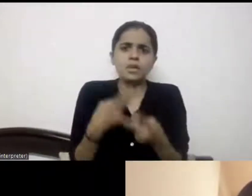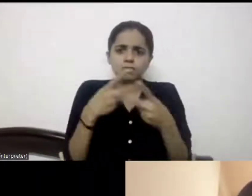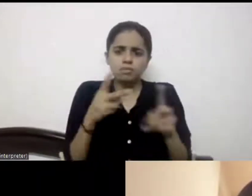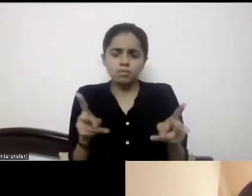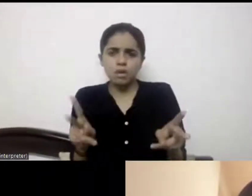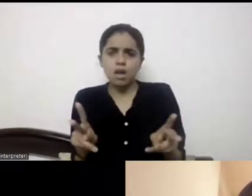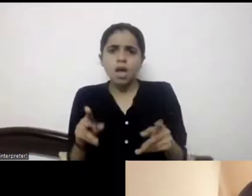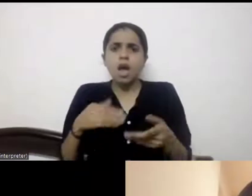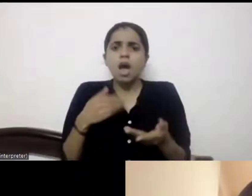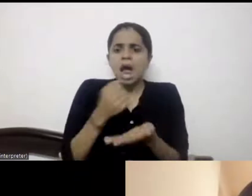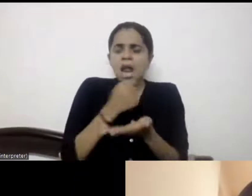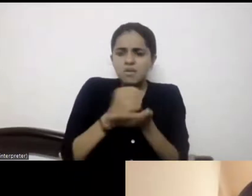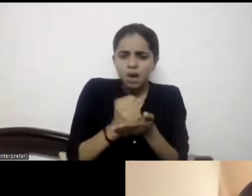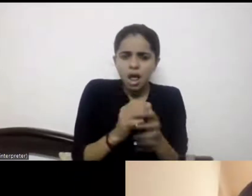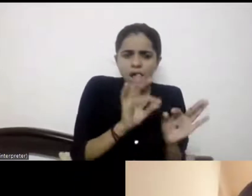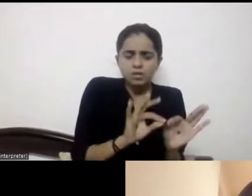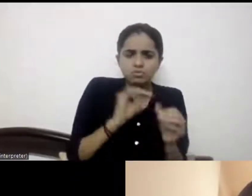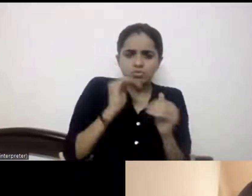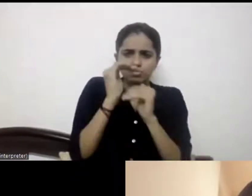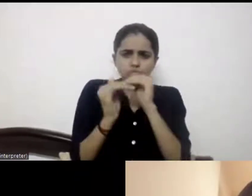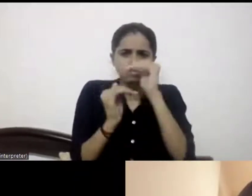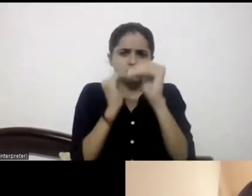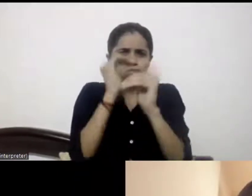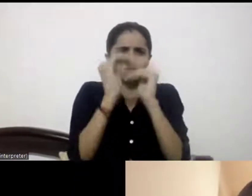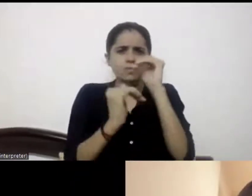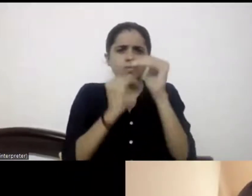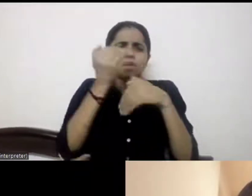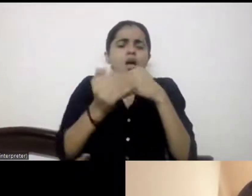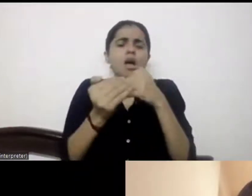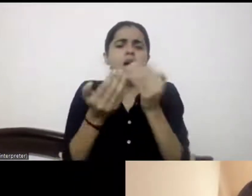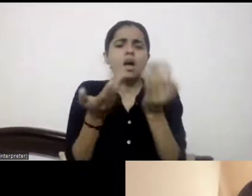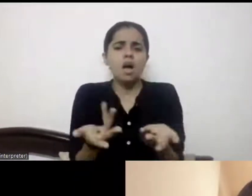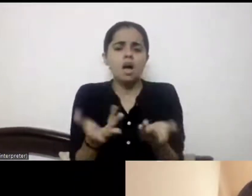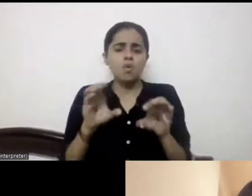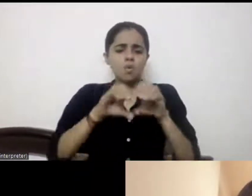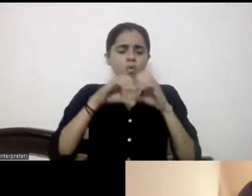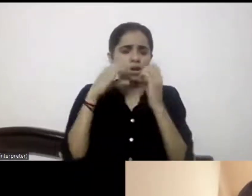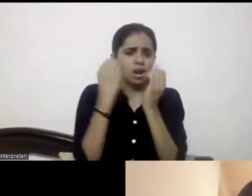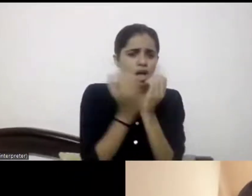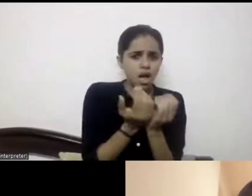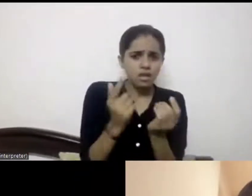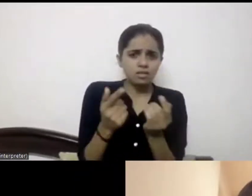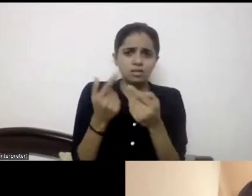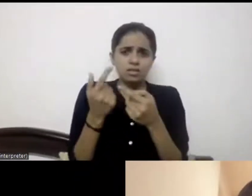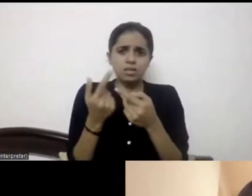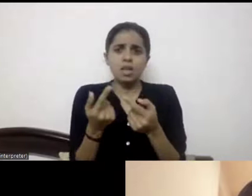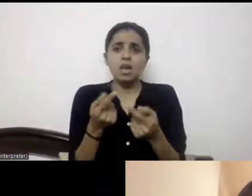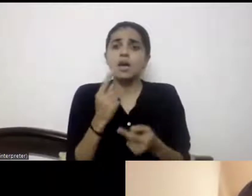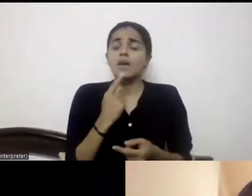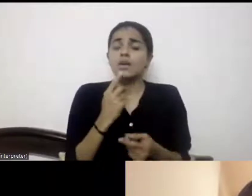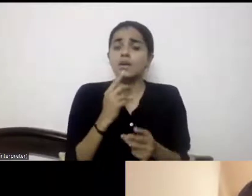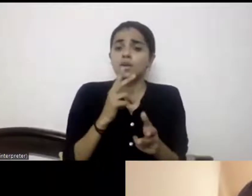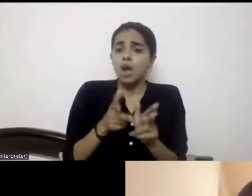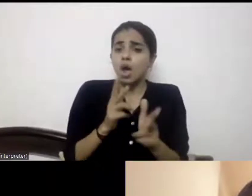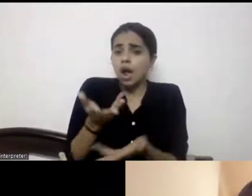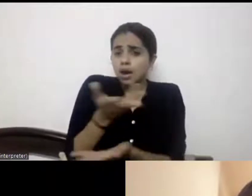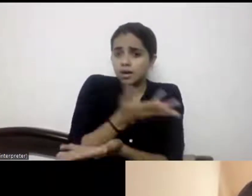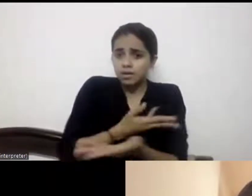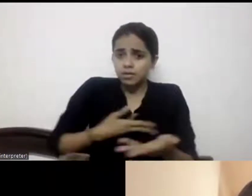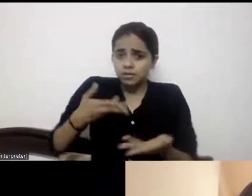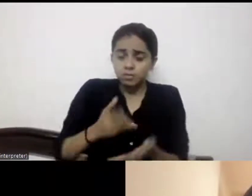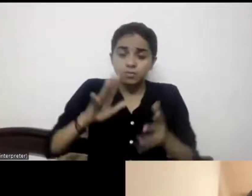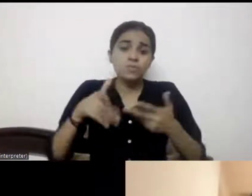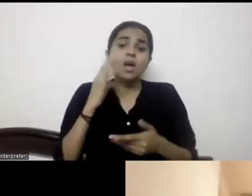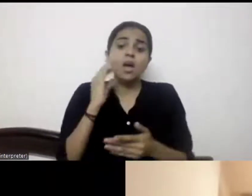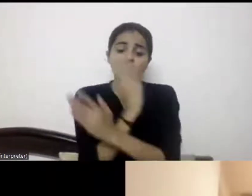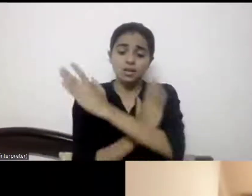triad of gender, race, and class, he talks about why it is so important